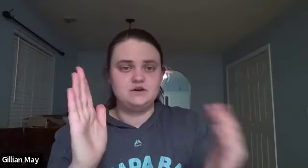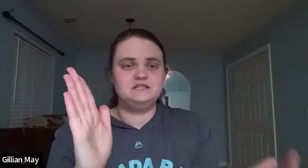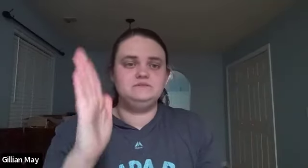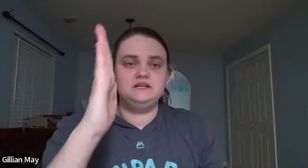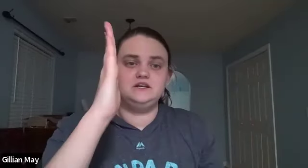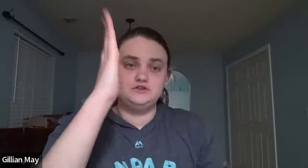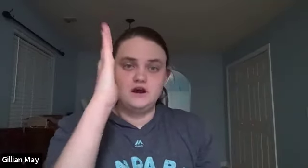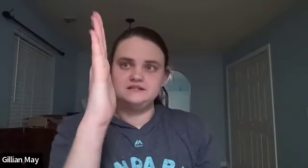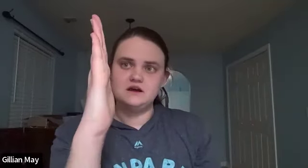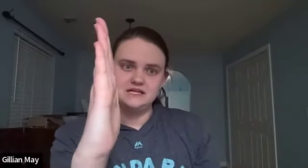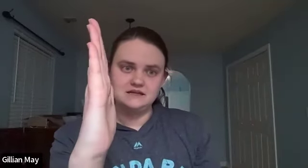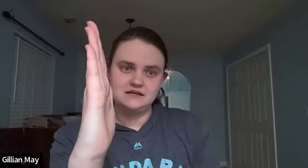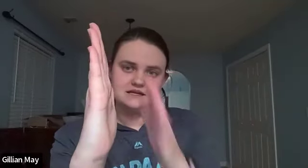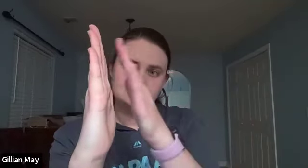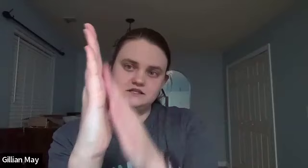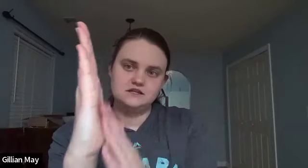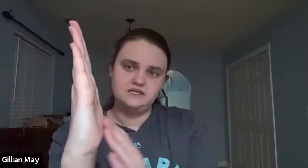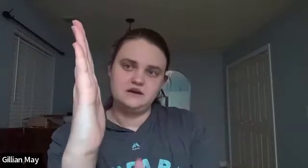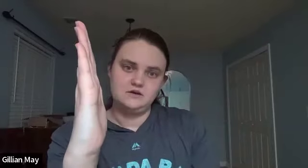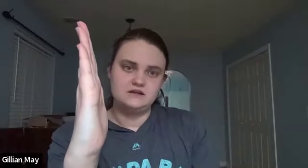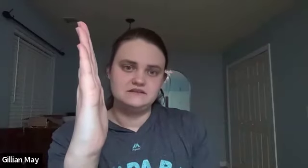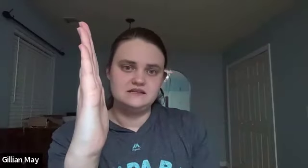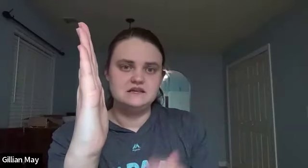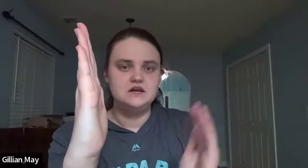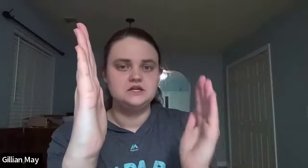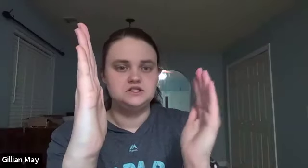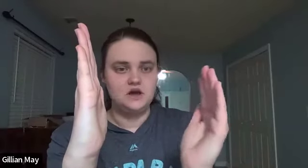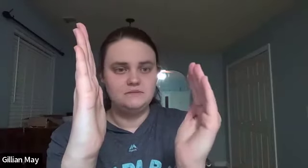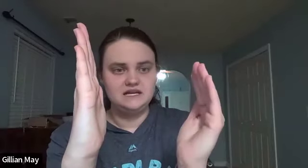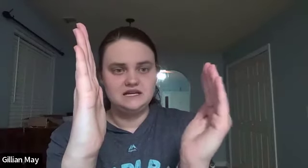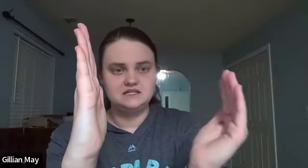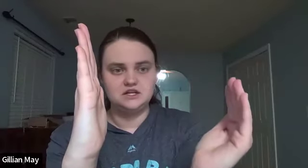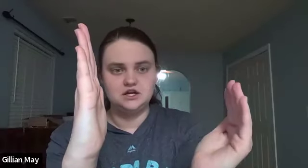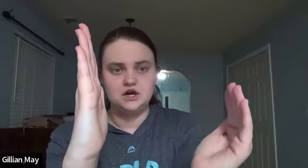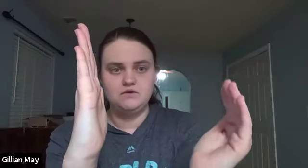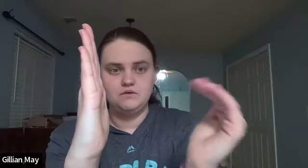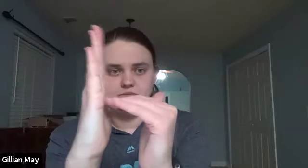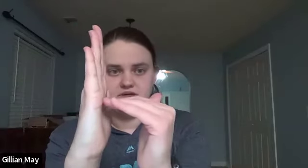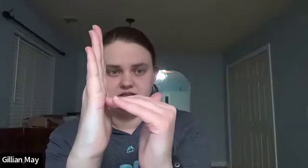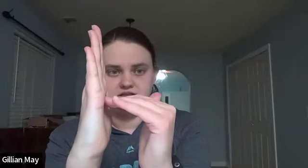going to be your non-dominant is going to be across like this. Dominant is going to go repeat.